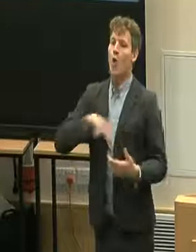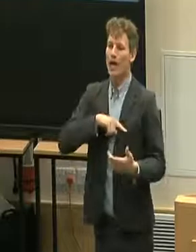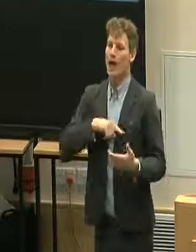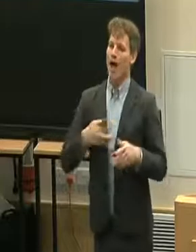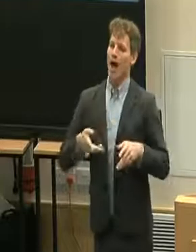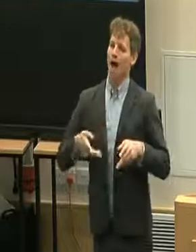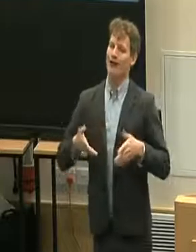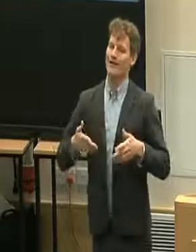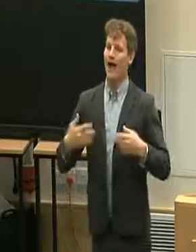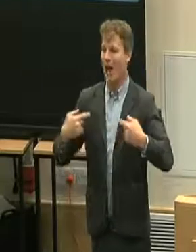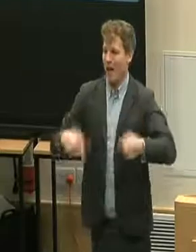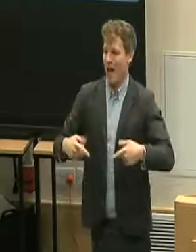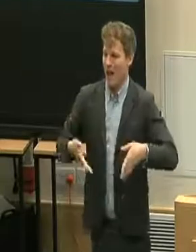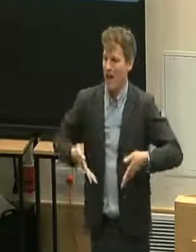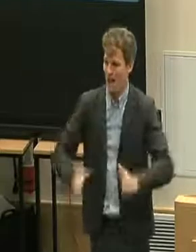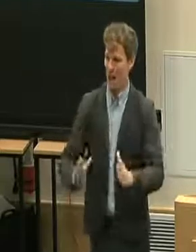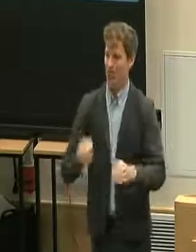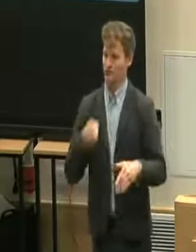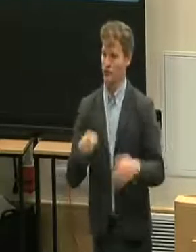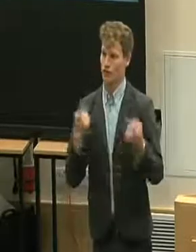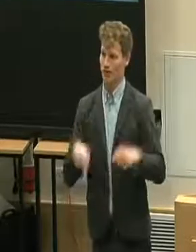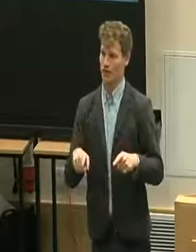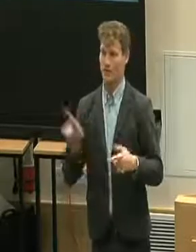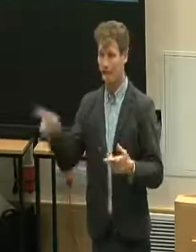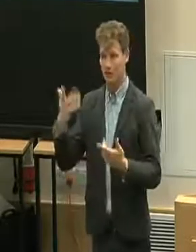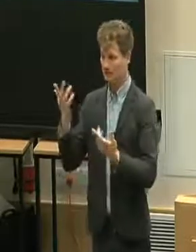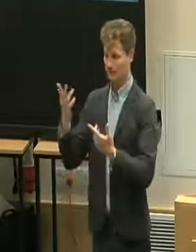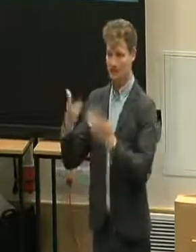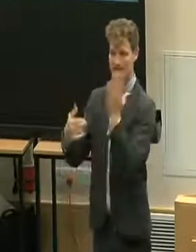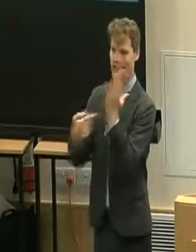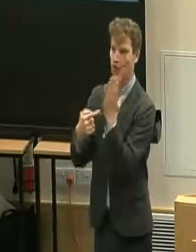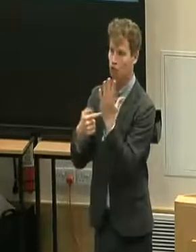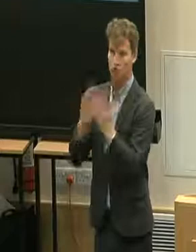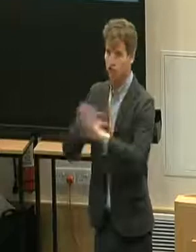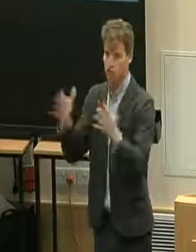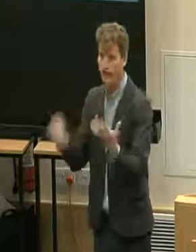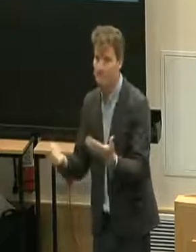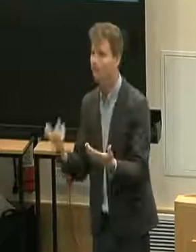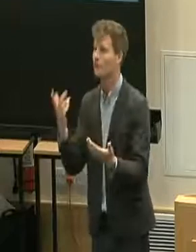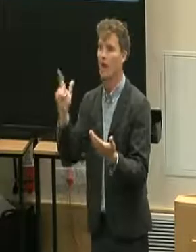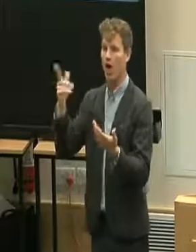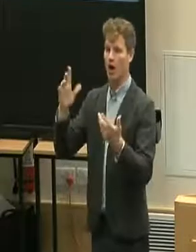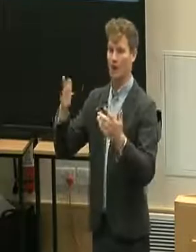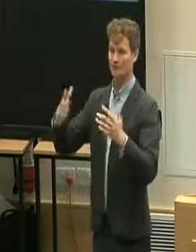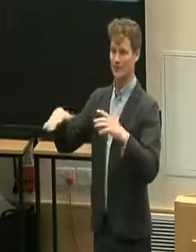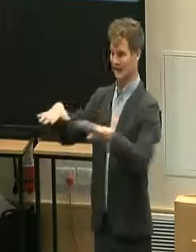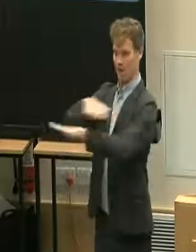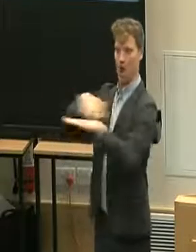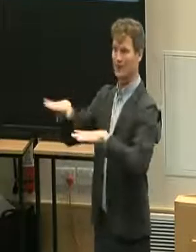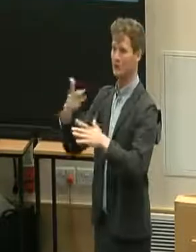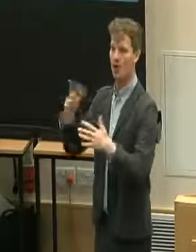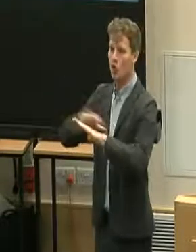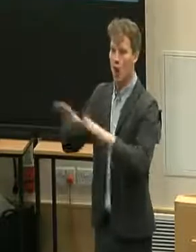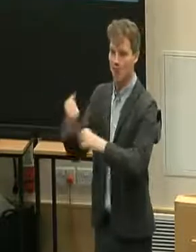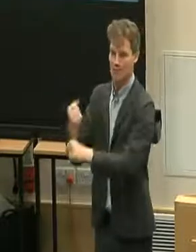human structural organization. Impairments are in the domain of God, if you wish. We